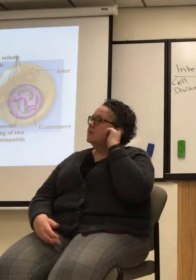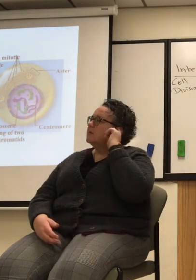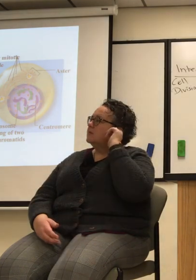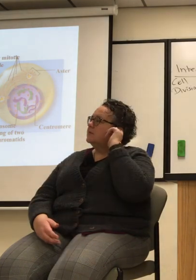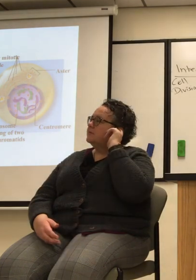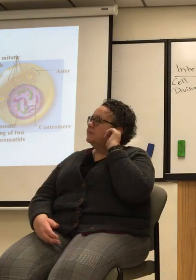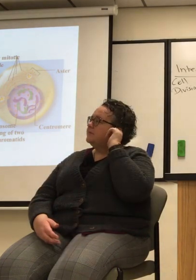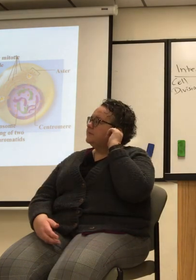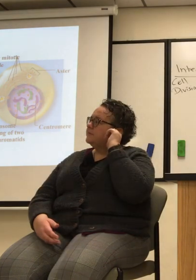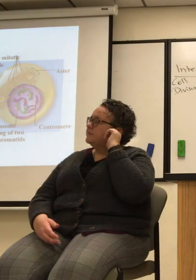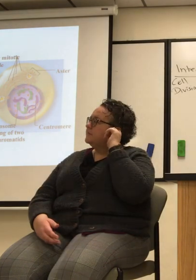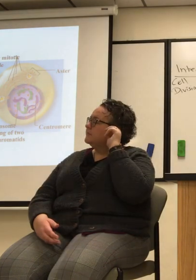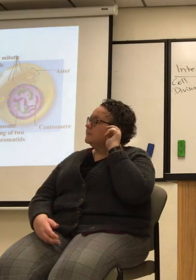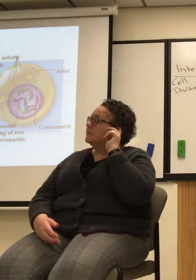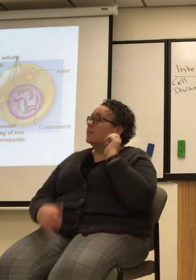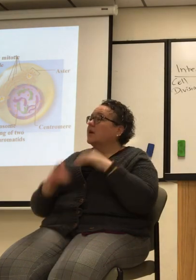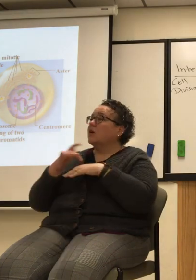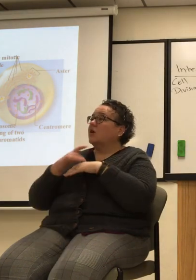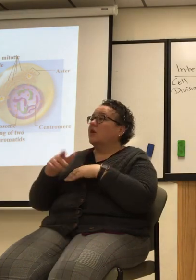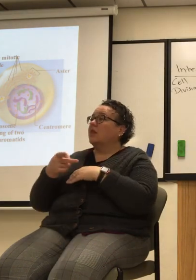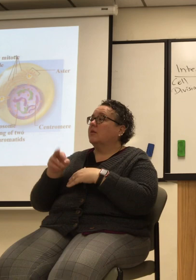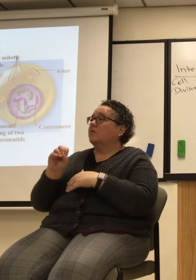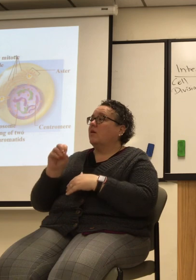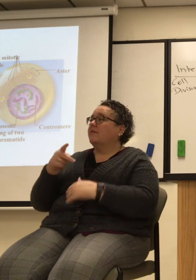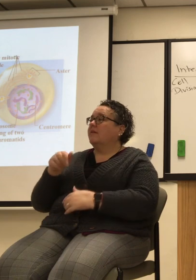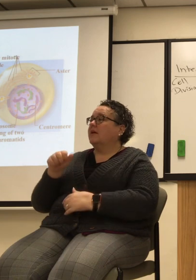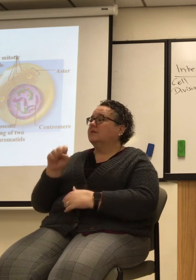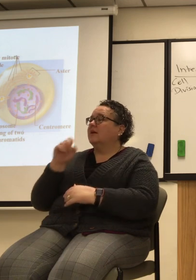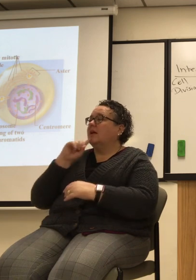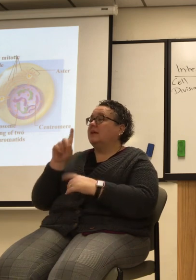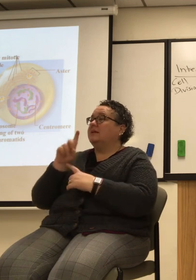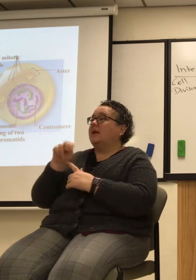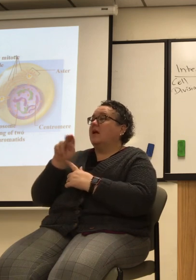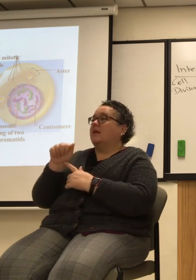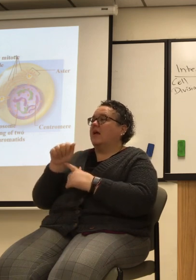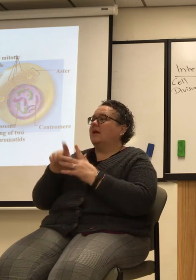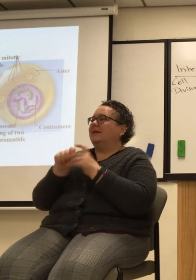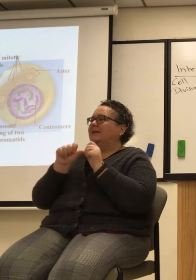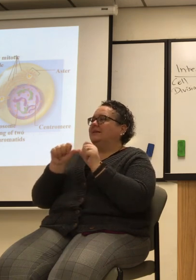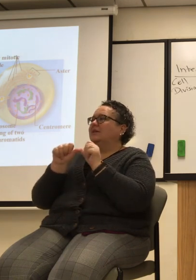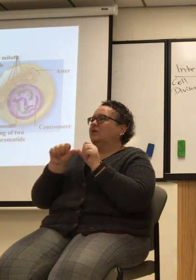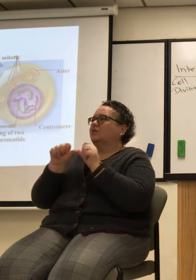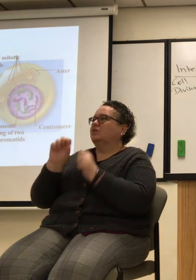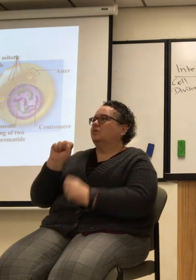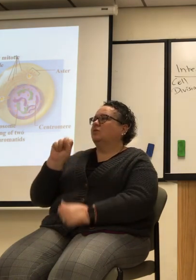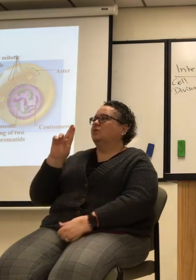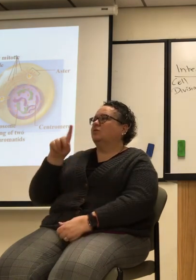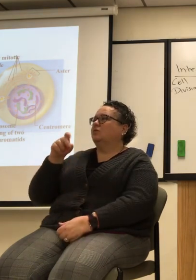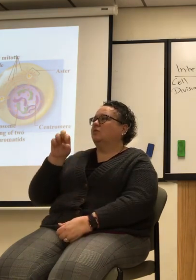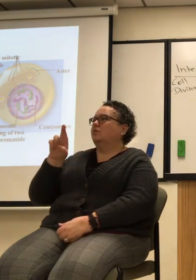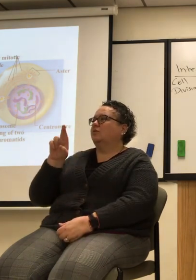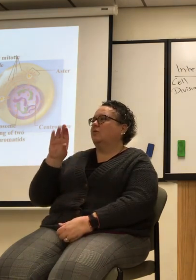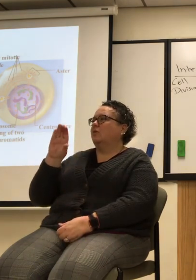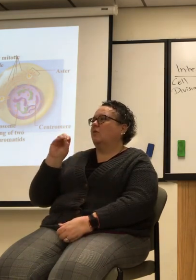And in early prophase, the DNA, it continues to supercoil, okay, or condense.